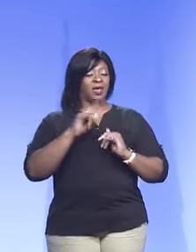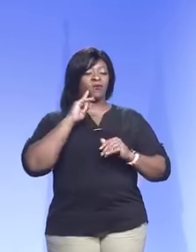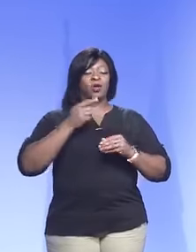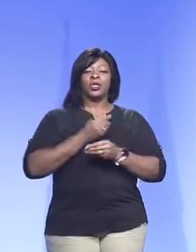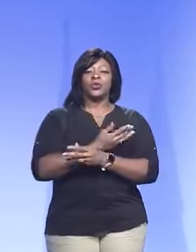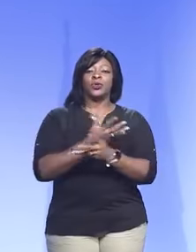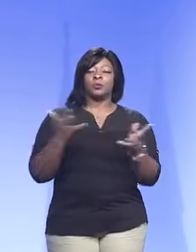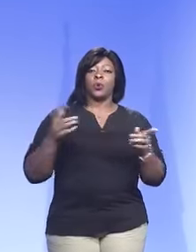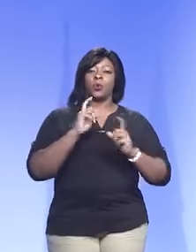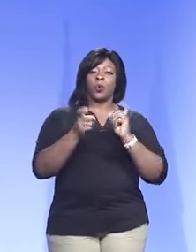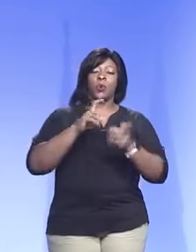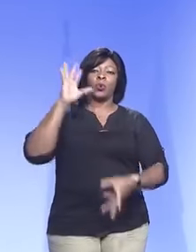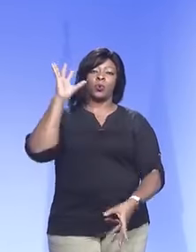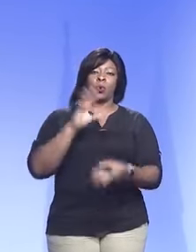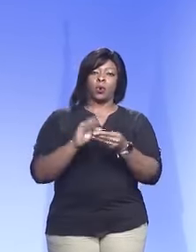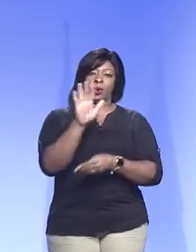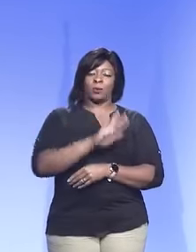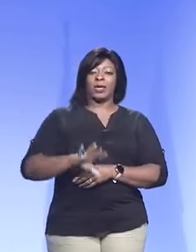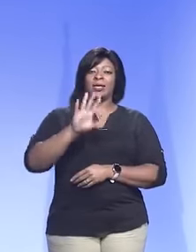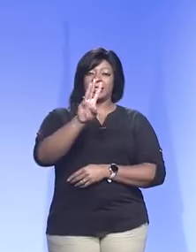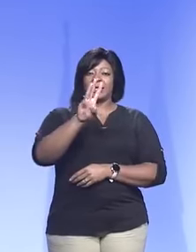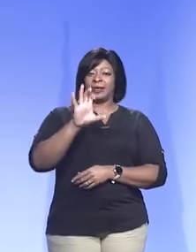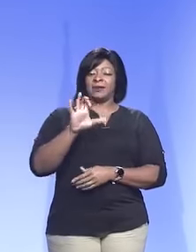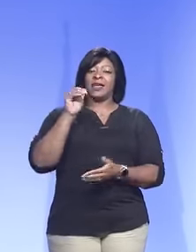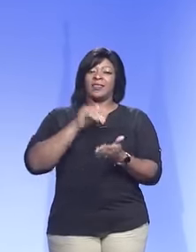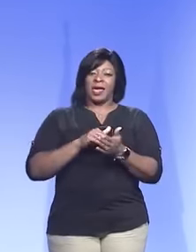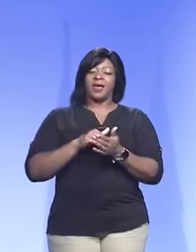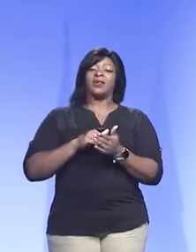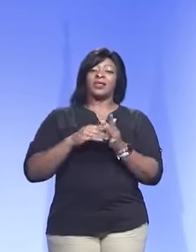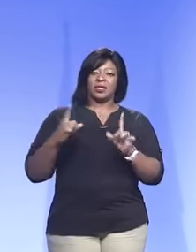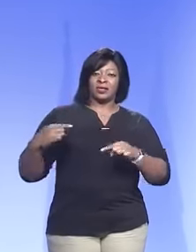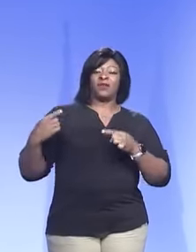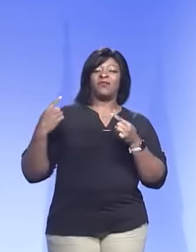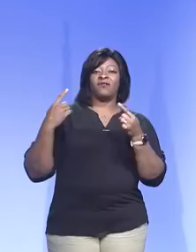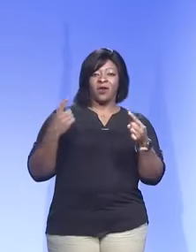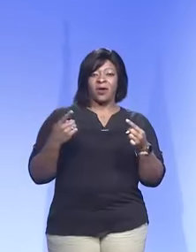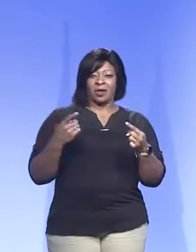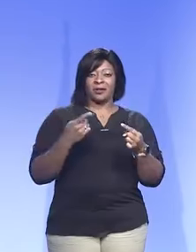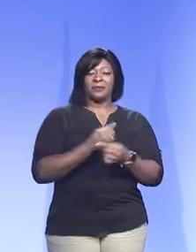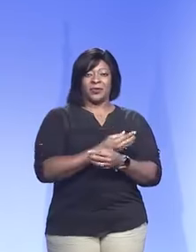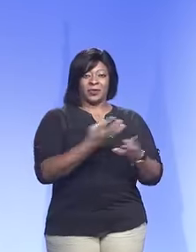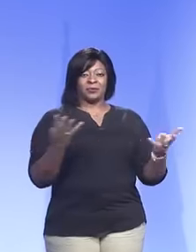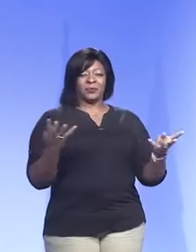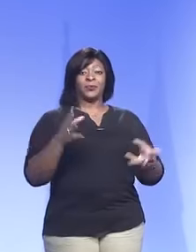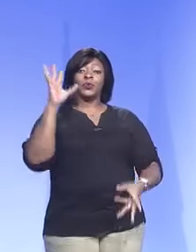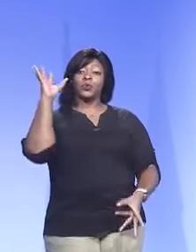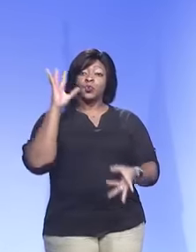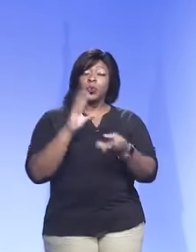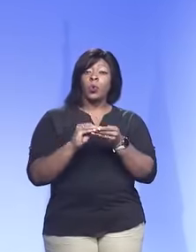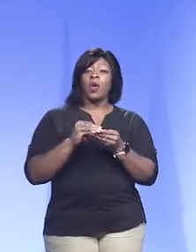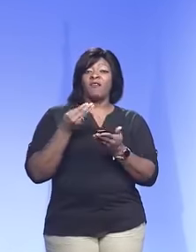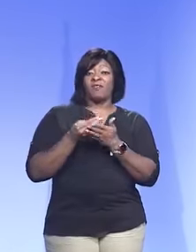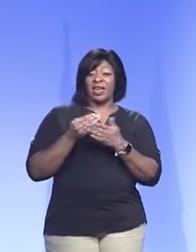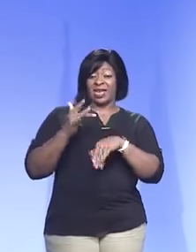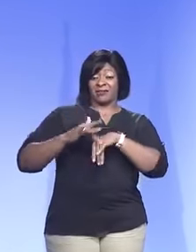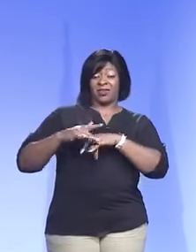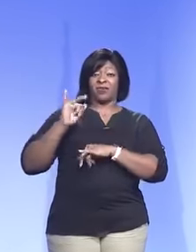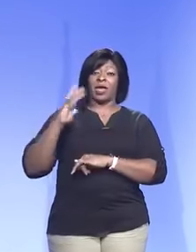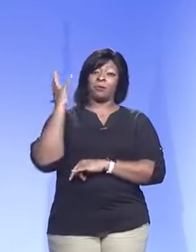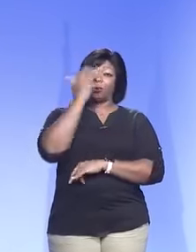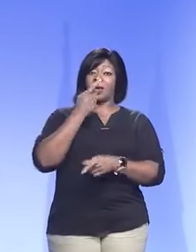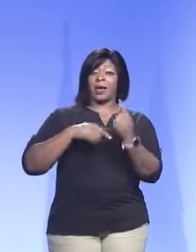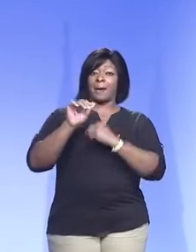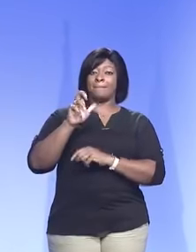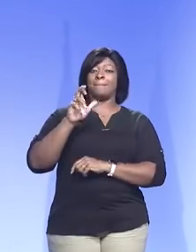distributed awards totaling around $600,000. The total amount in this program, our Beautiful Comeback,